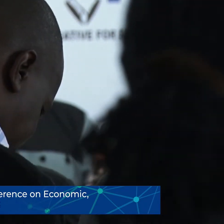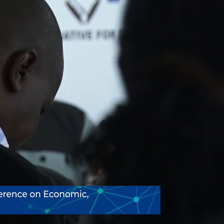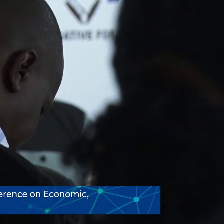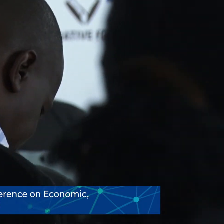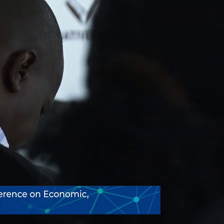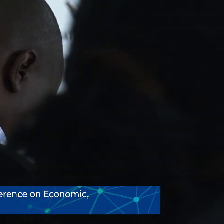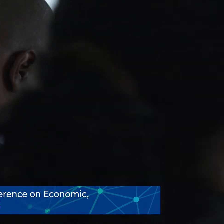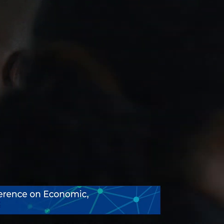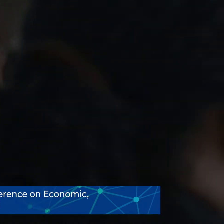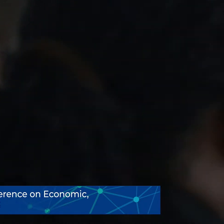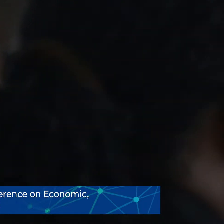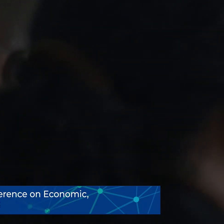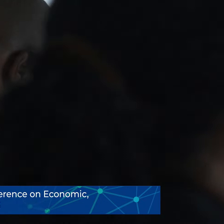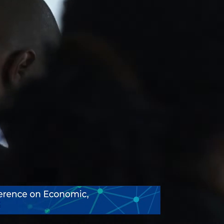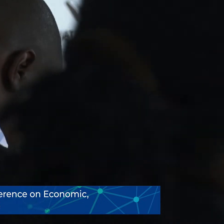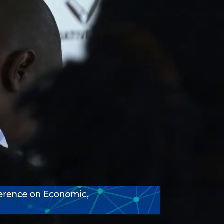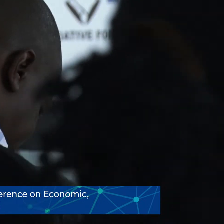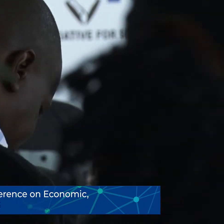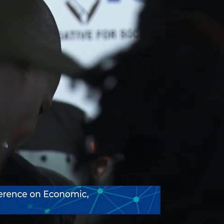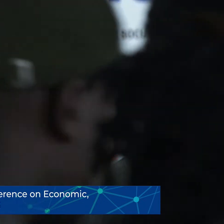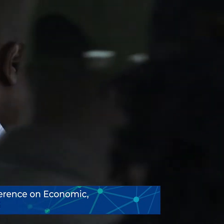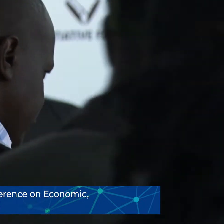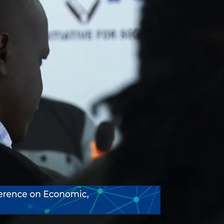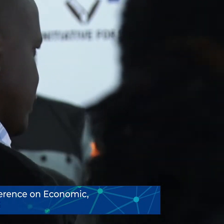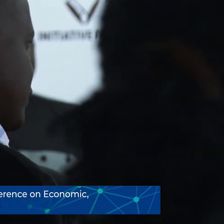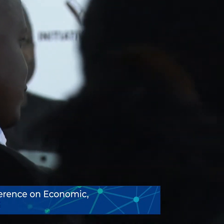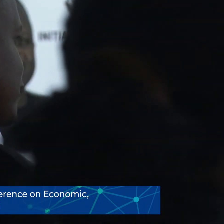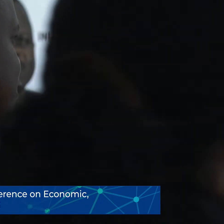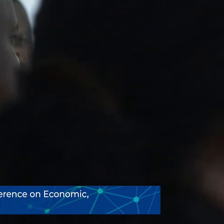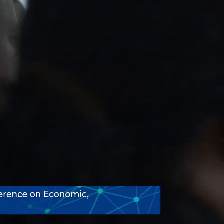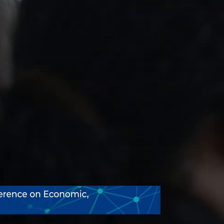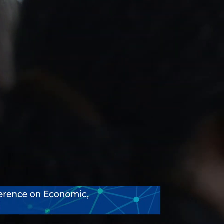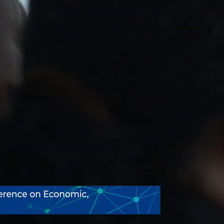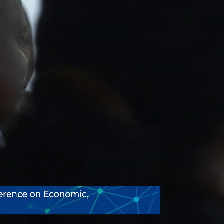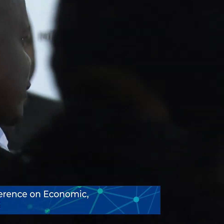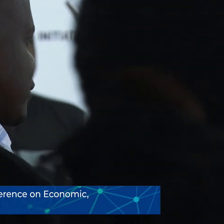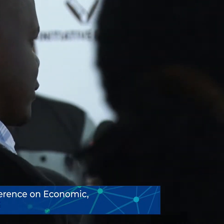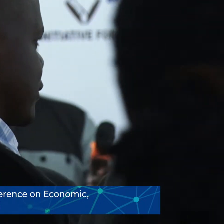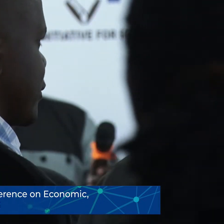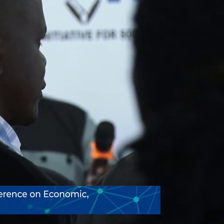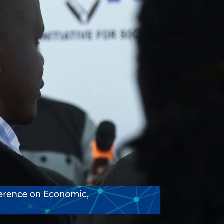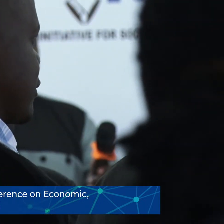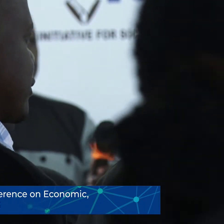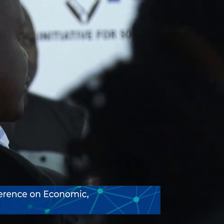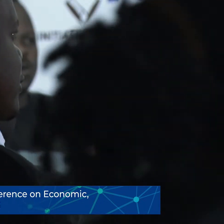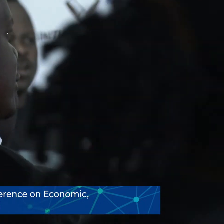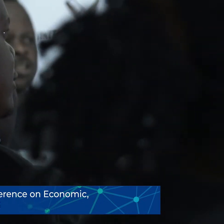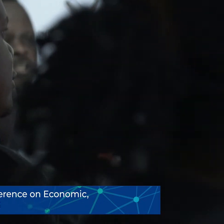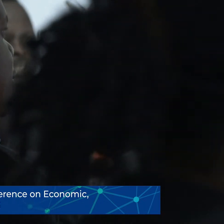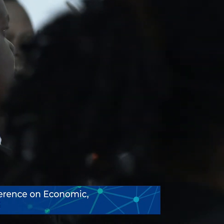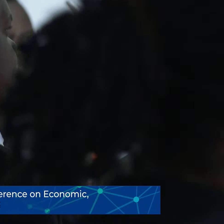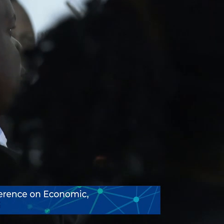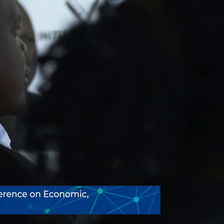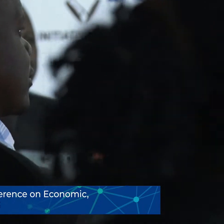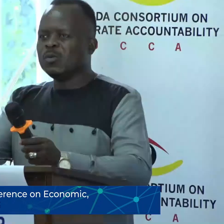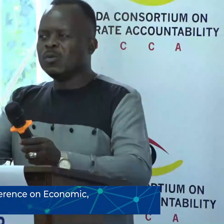tuimarike, umoja wetu ni nguzo yetu,